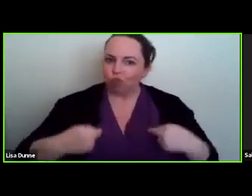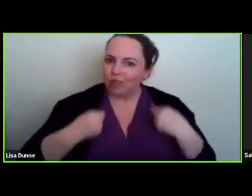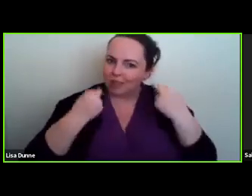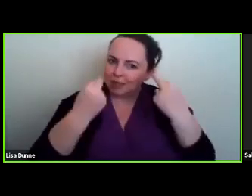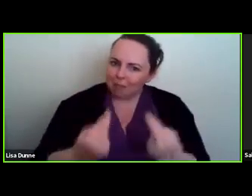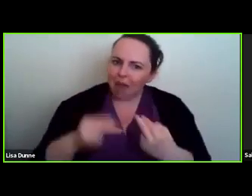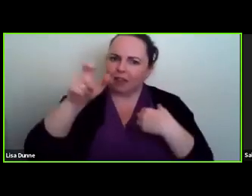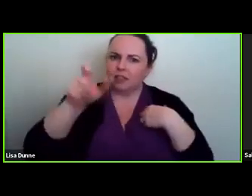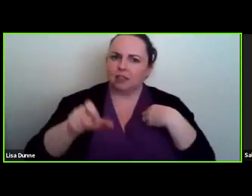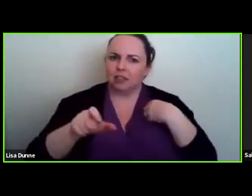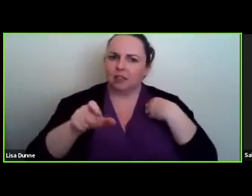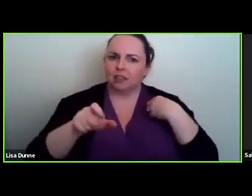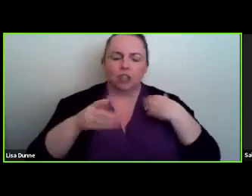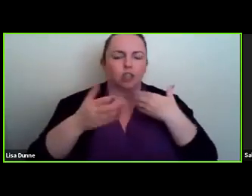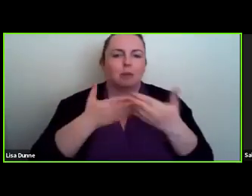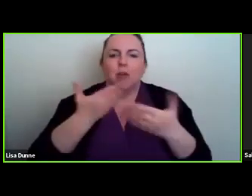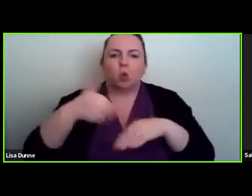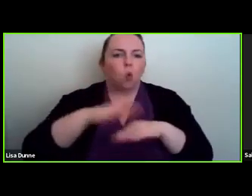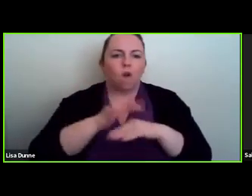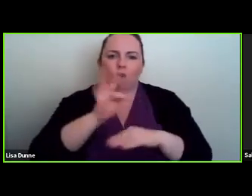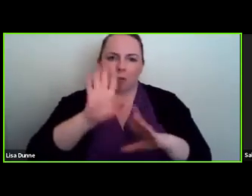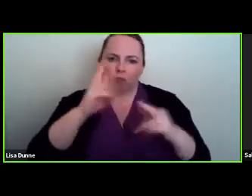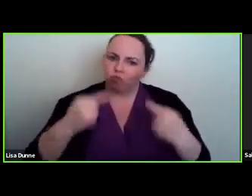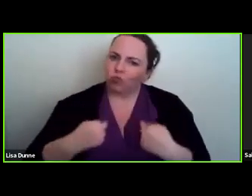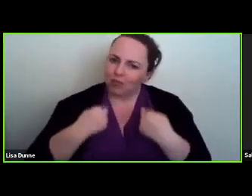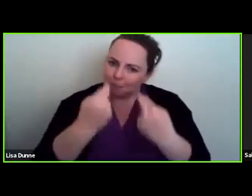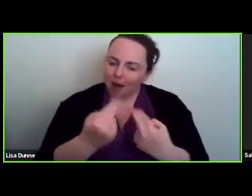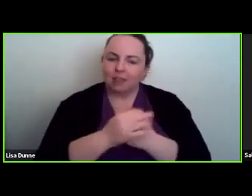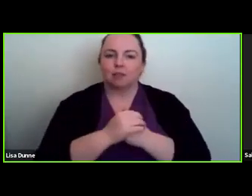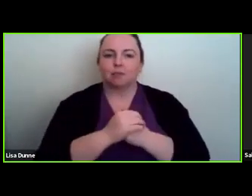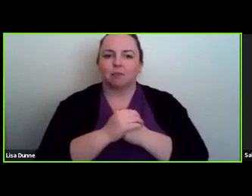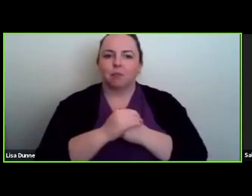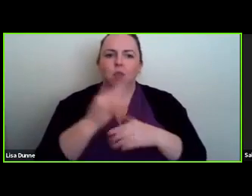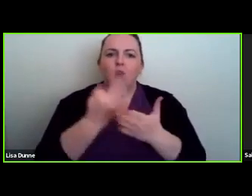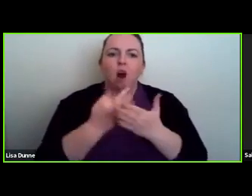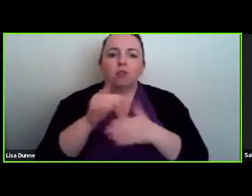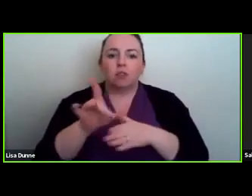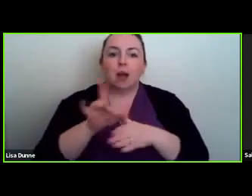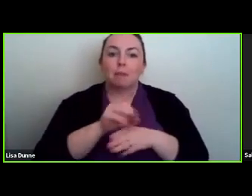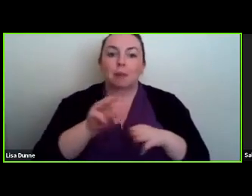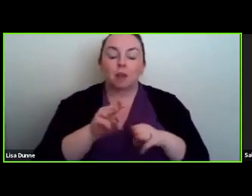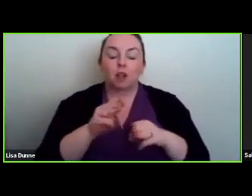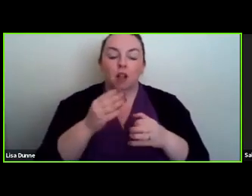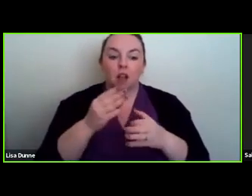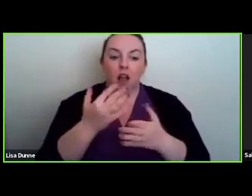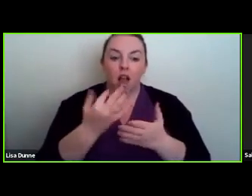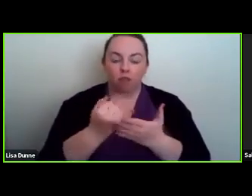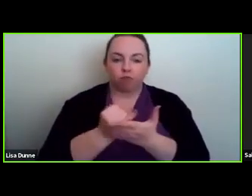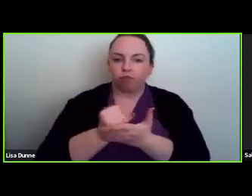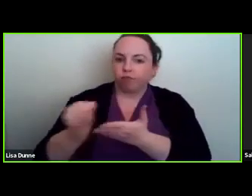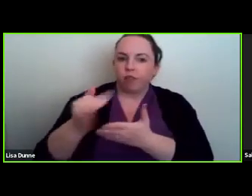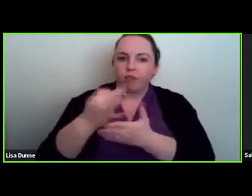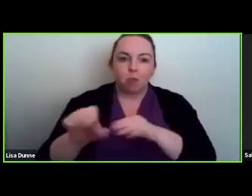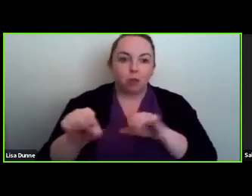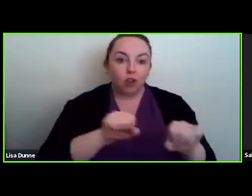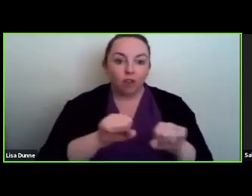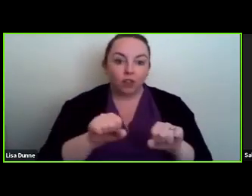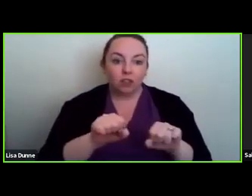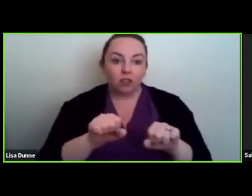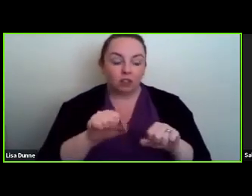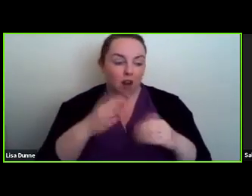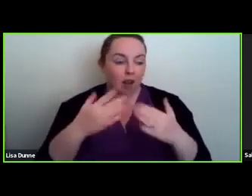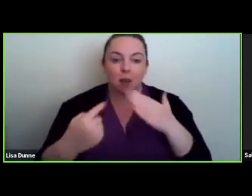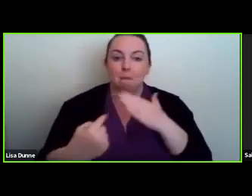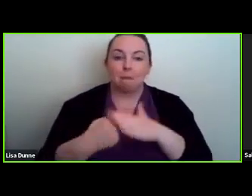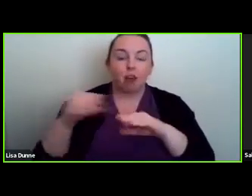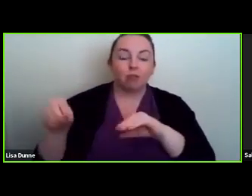of where they are coming from. Many times, such people are actually denied services. And I work with women, migrant women,